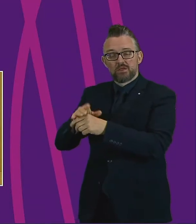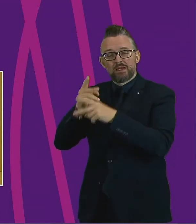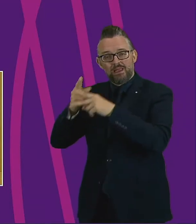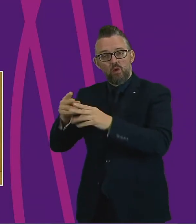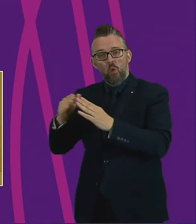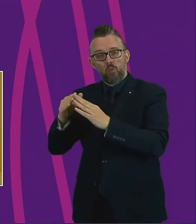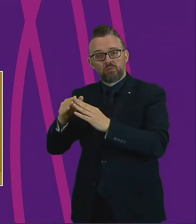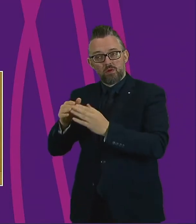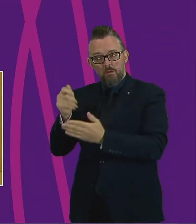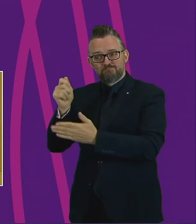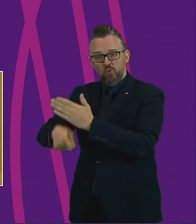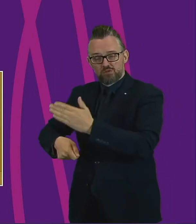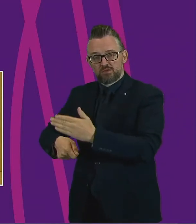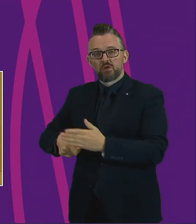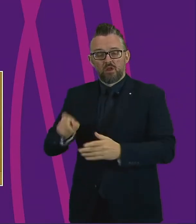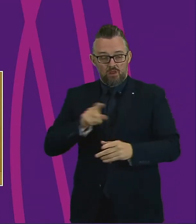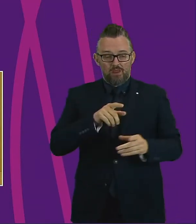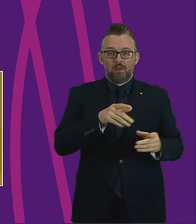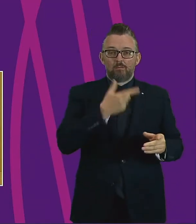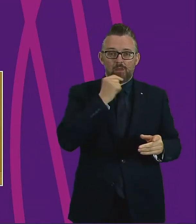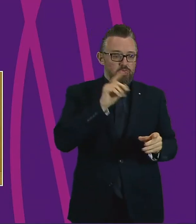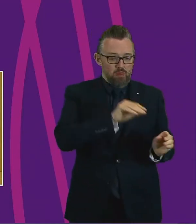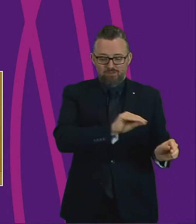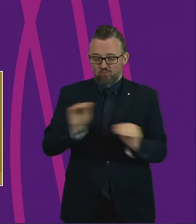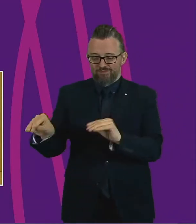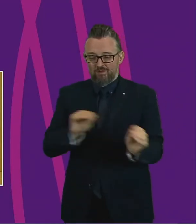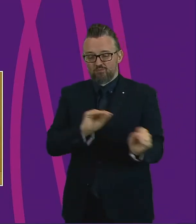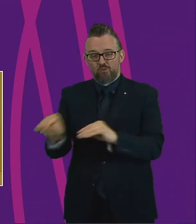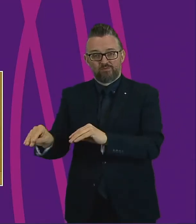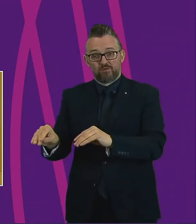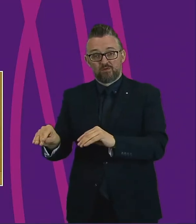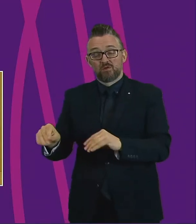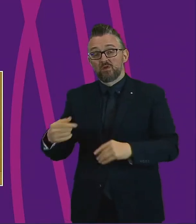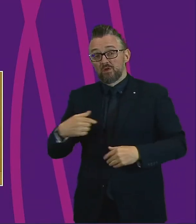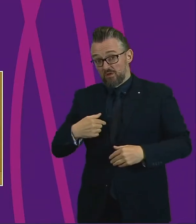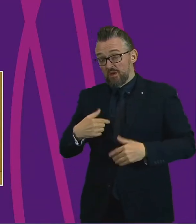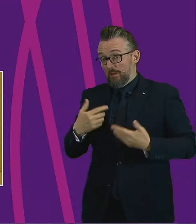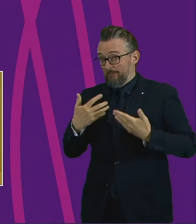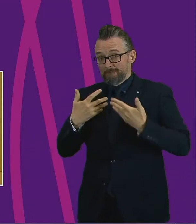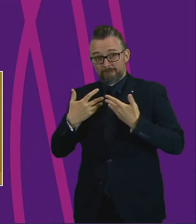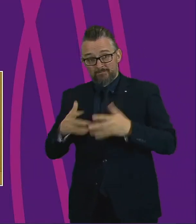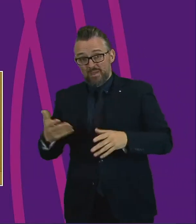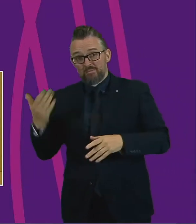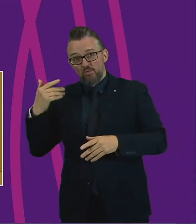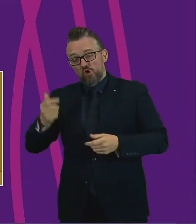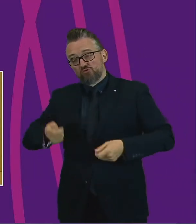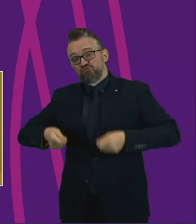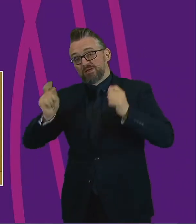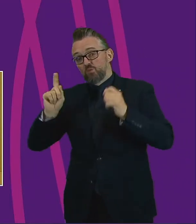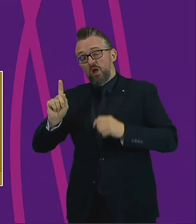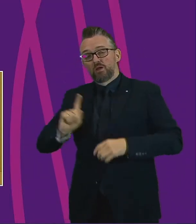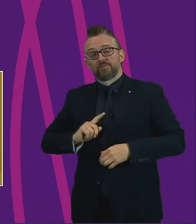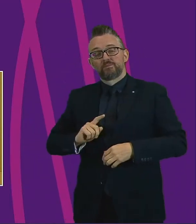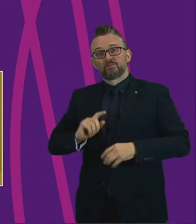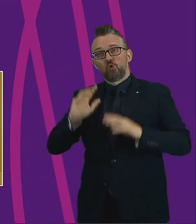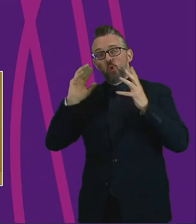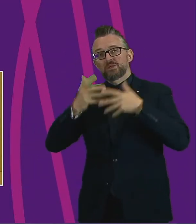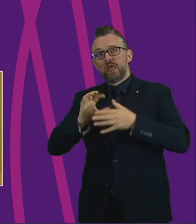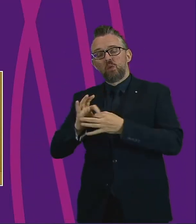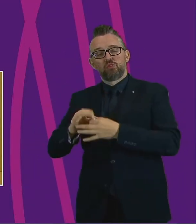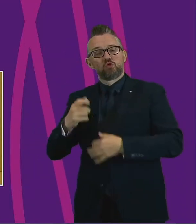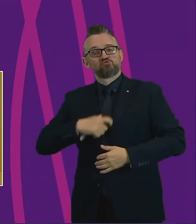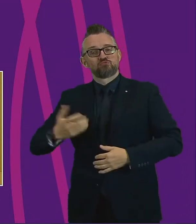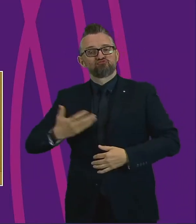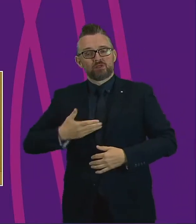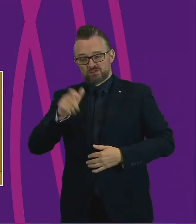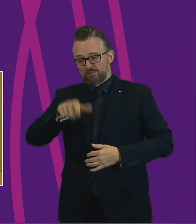patients moved as part of Minister's COVID-19 response. Now, I have raised my concerns regarding the human rights of patients with the First Minister